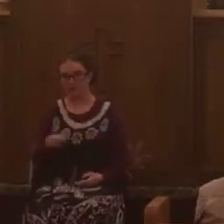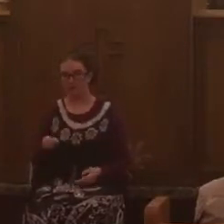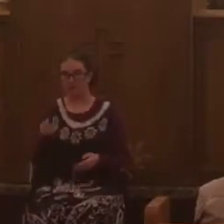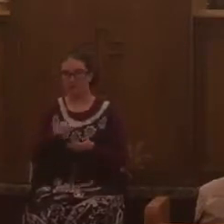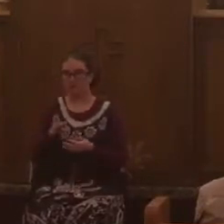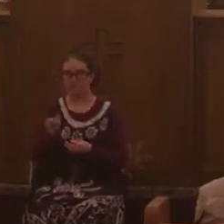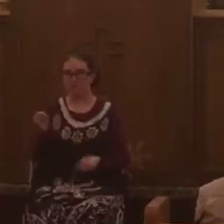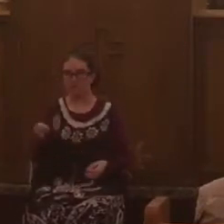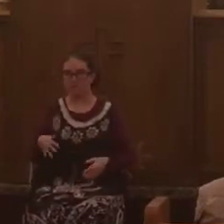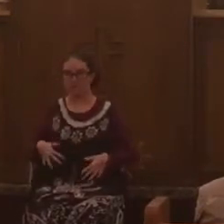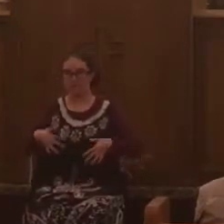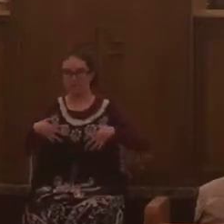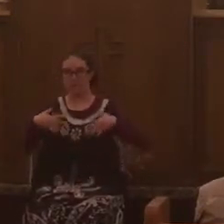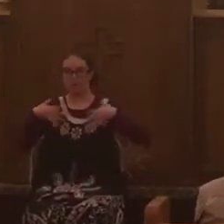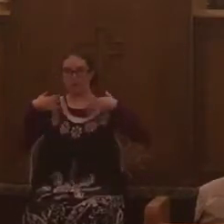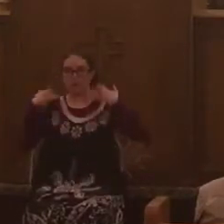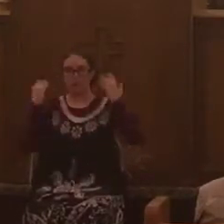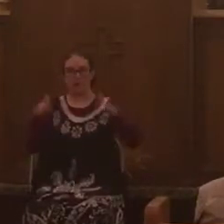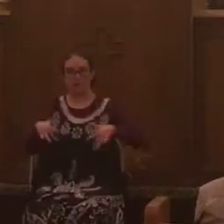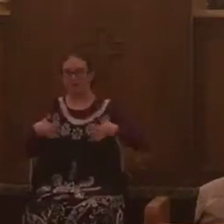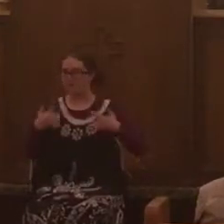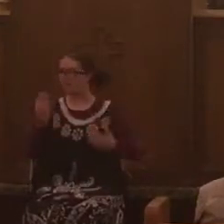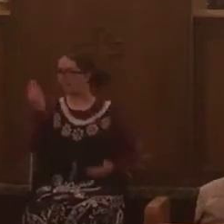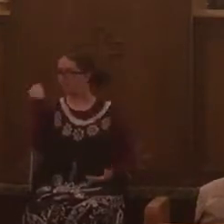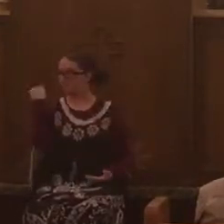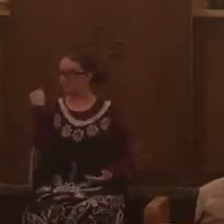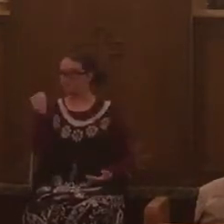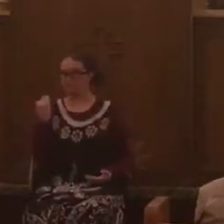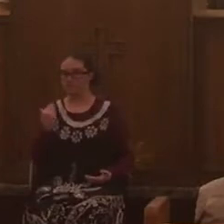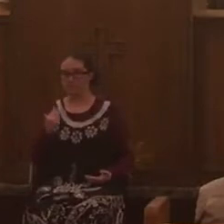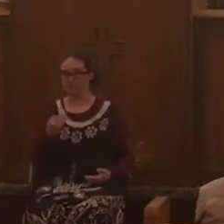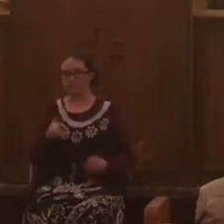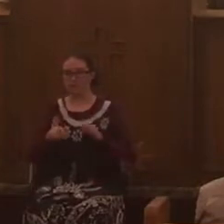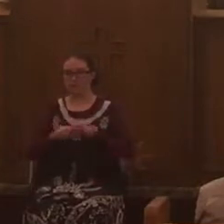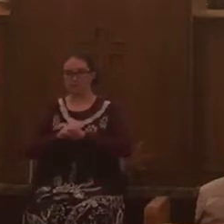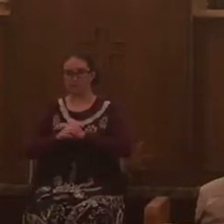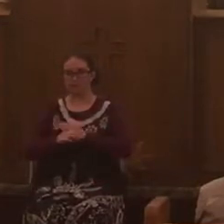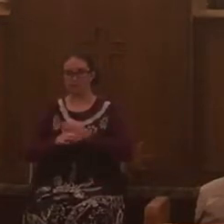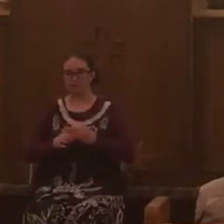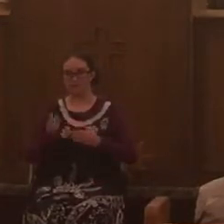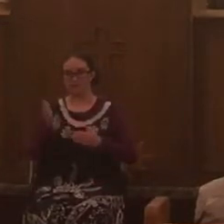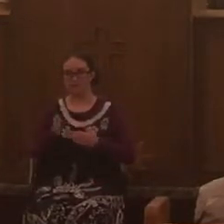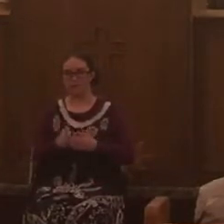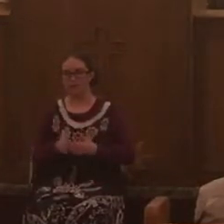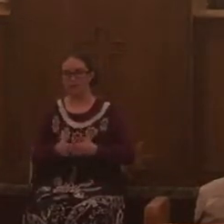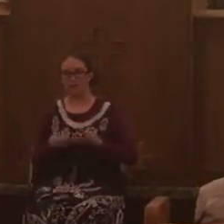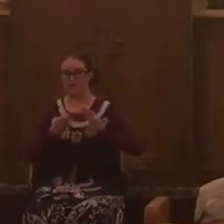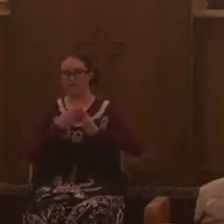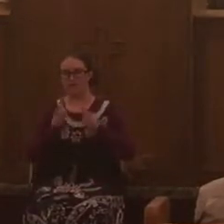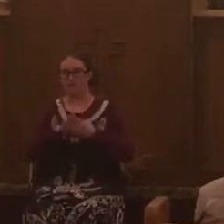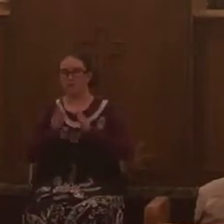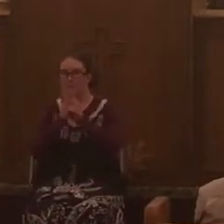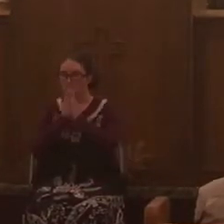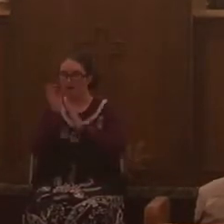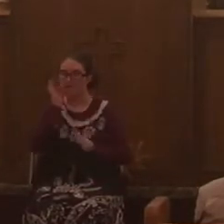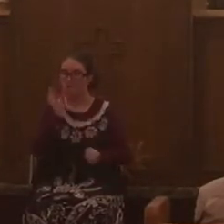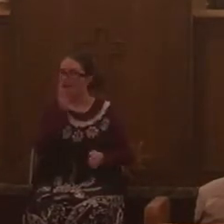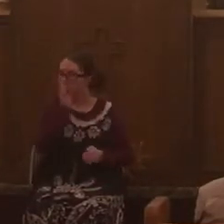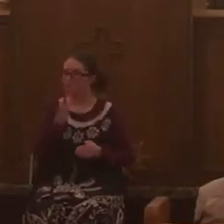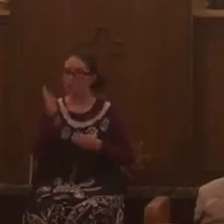yet. But Brother David's cornered it the other night, yeah, last night. Amen. And he told Brother Andrew, he said, quartering off the